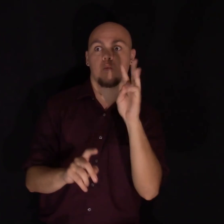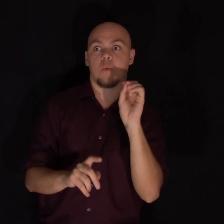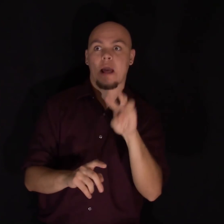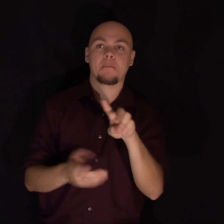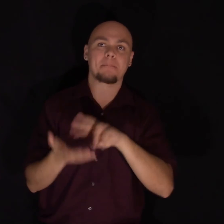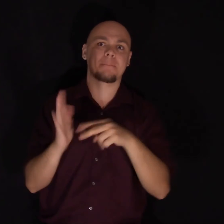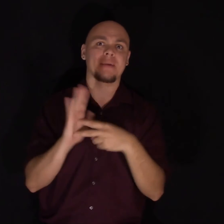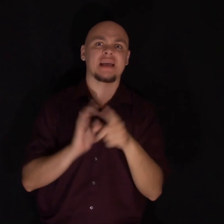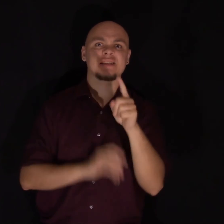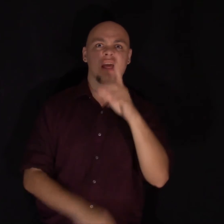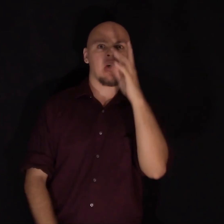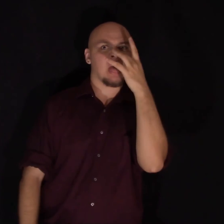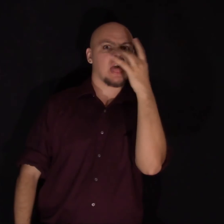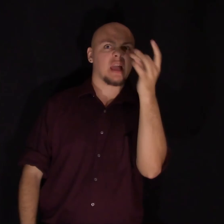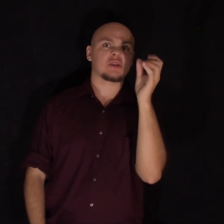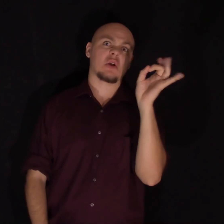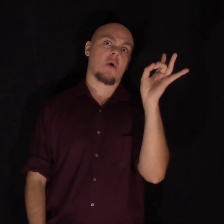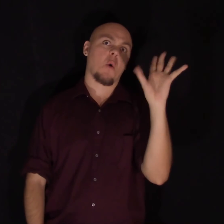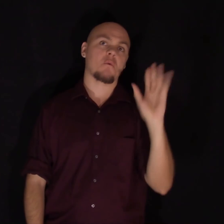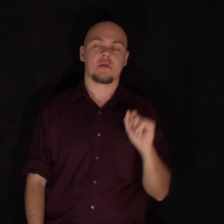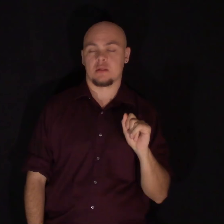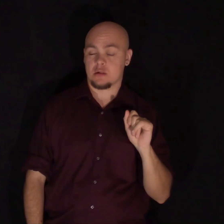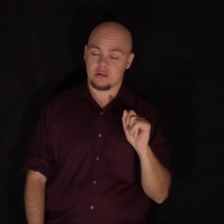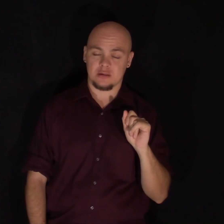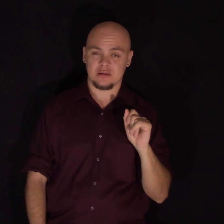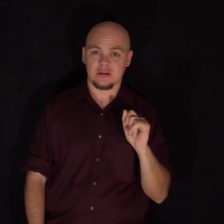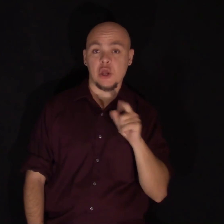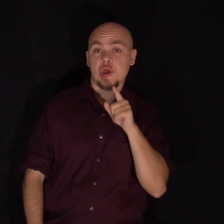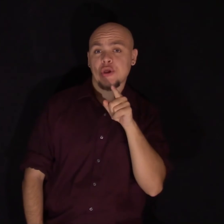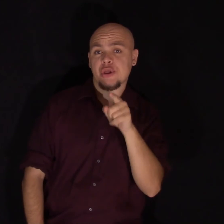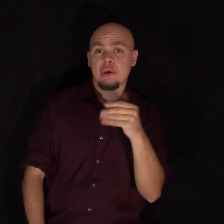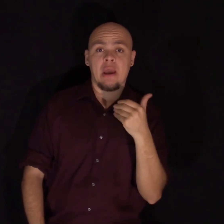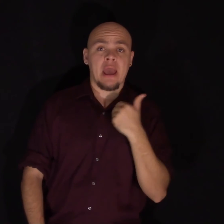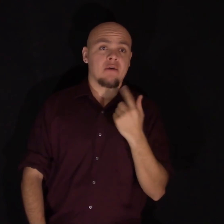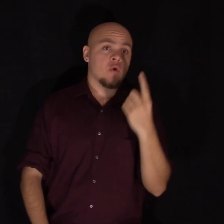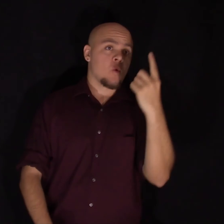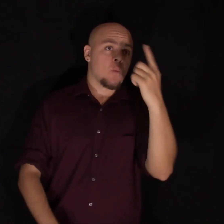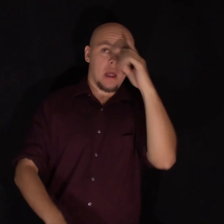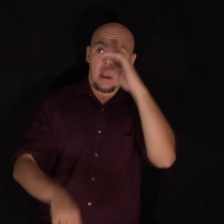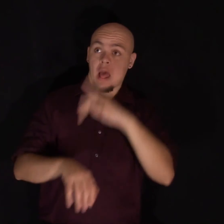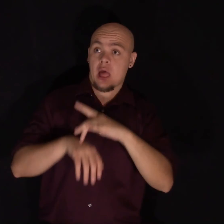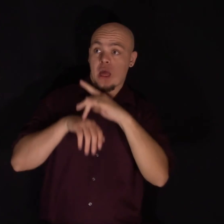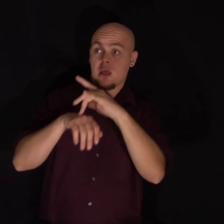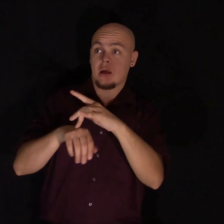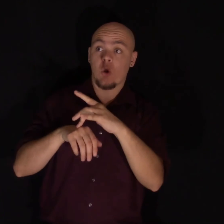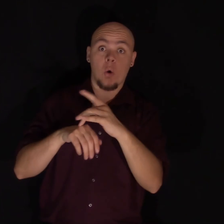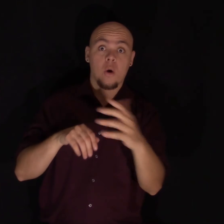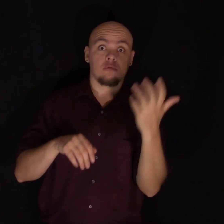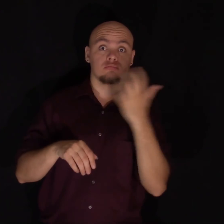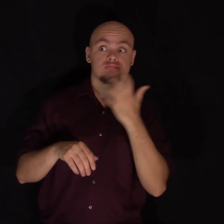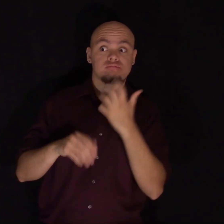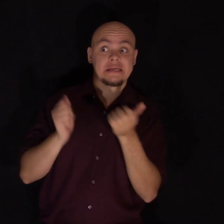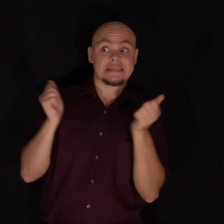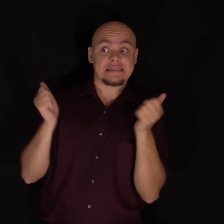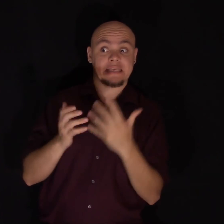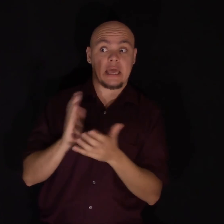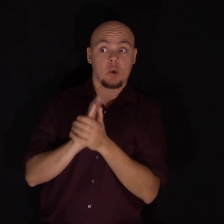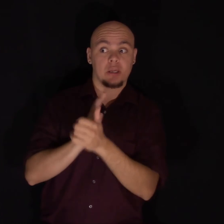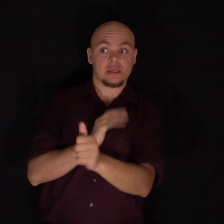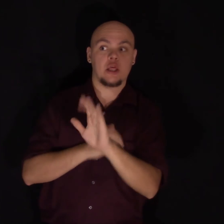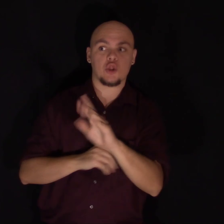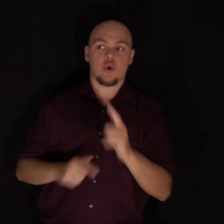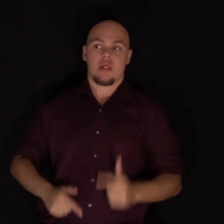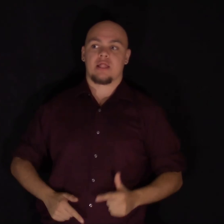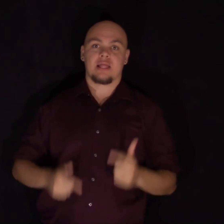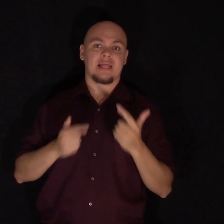or ambitious, or that you don't have a singular obsession or a scary talent that you're hiding, and that your life isn't as